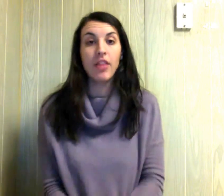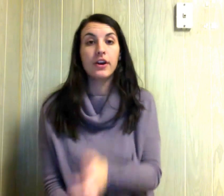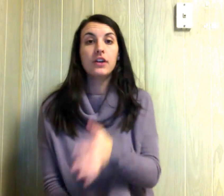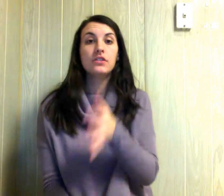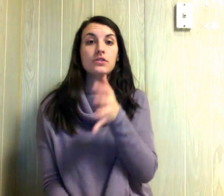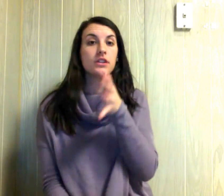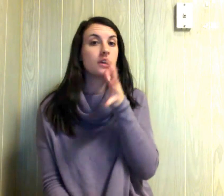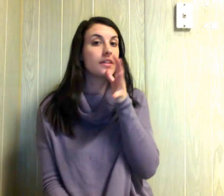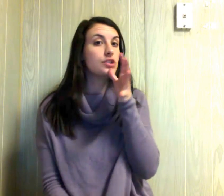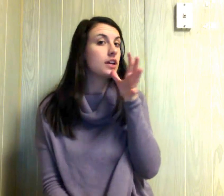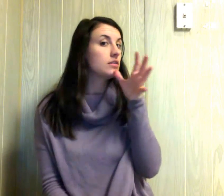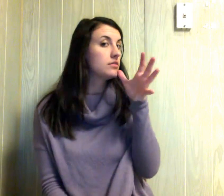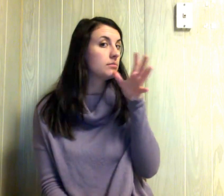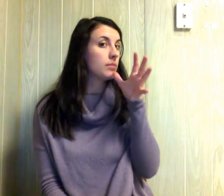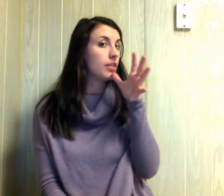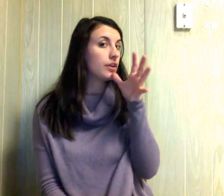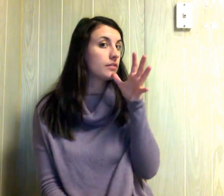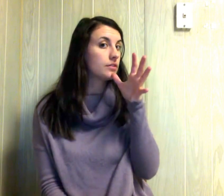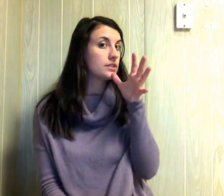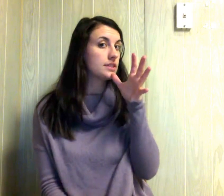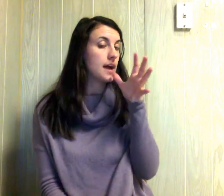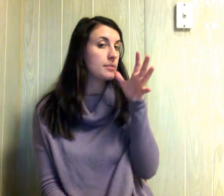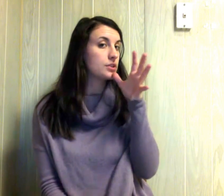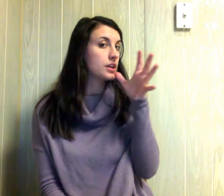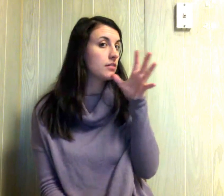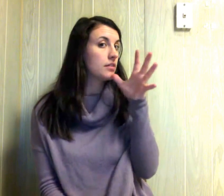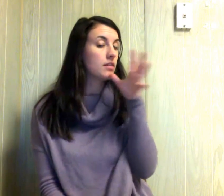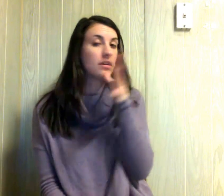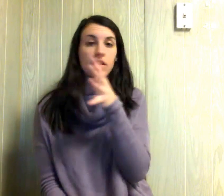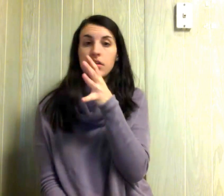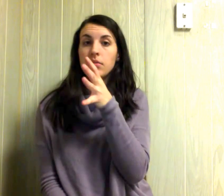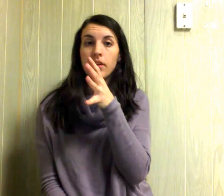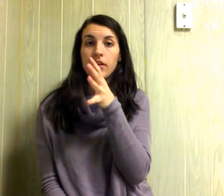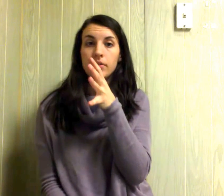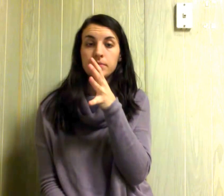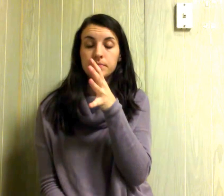Mother. So that's on the chin. Mother. You just tap your chin. Mother.